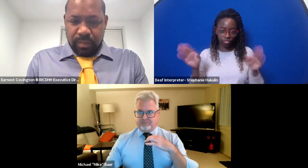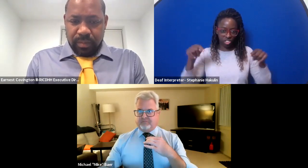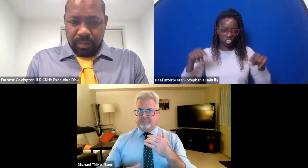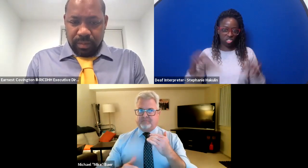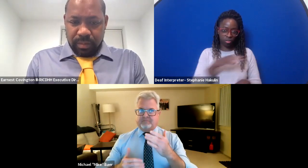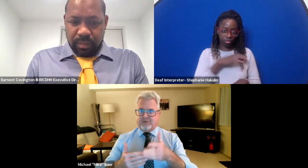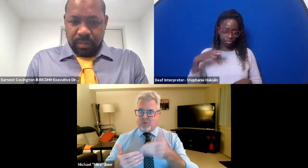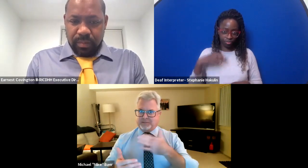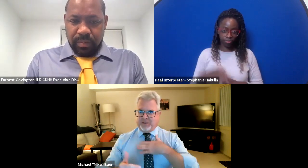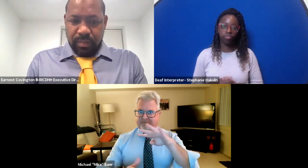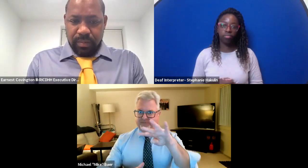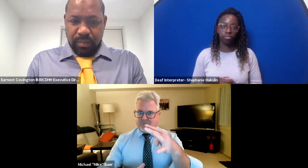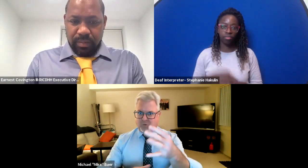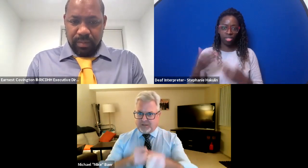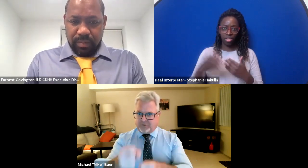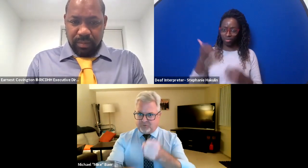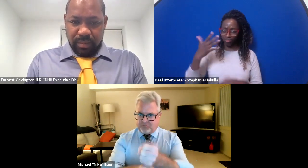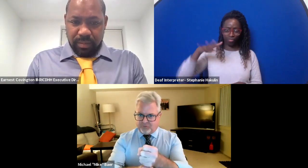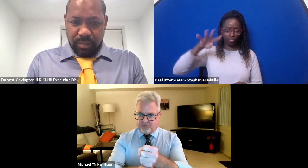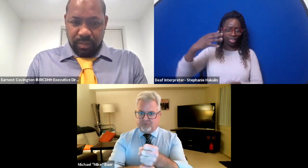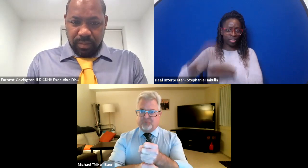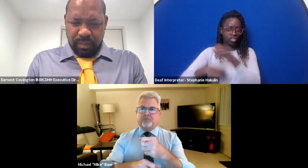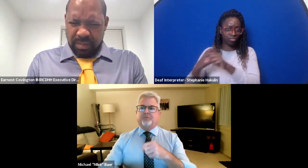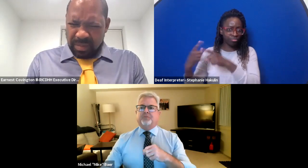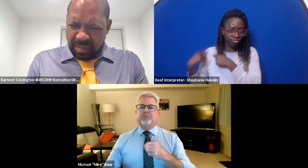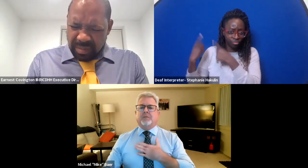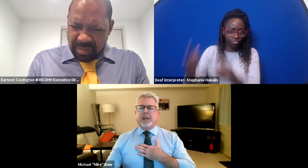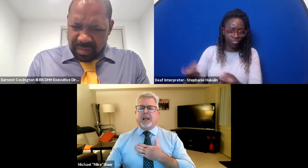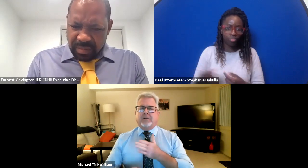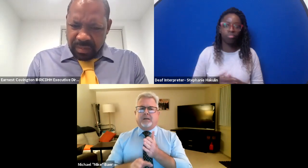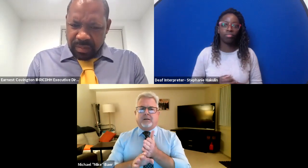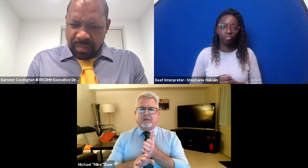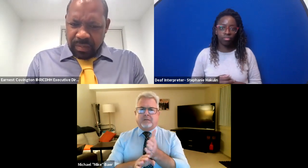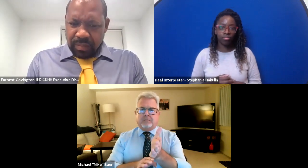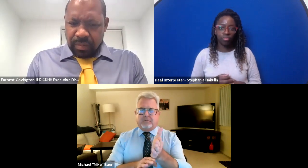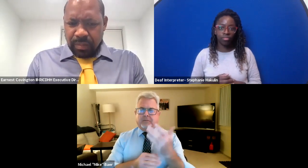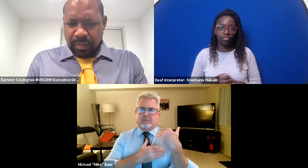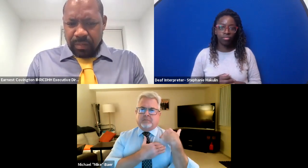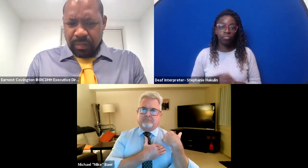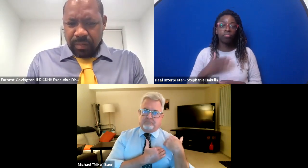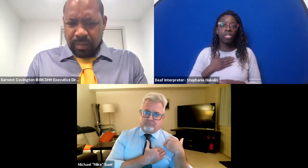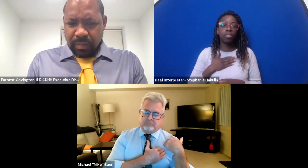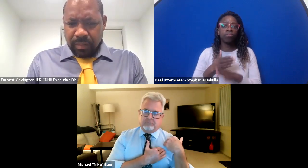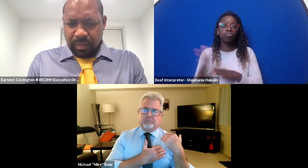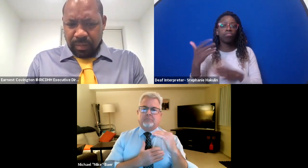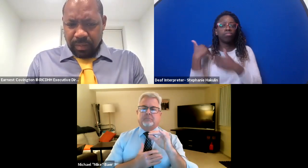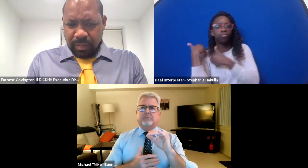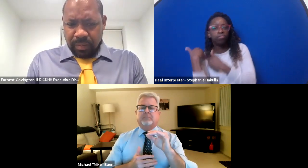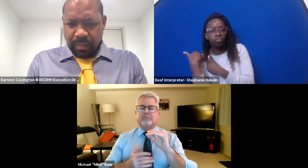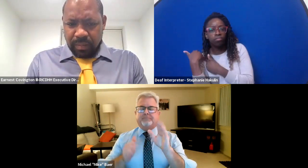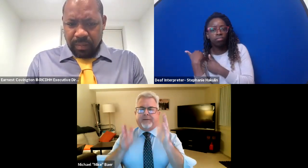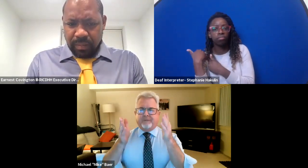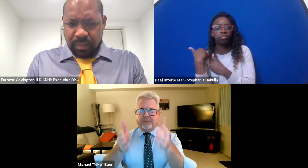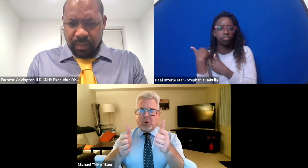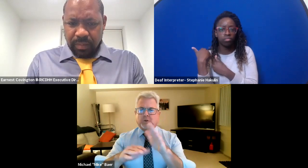Public Communication Access Program at the Commission. This is, I think, my 4th year now. And basically,